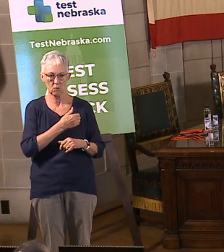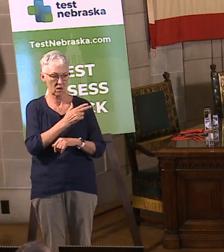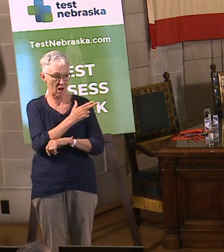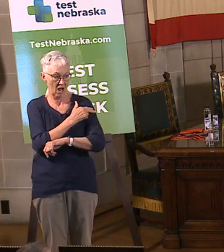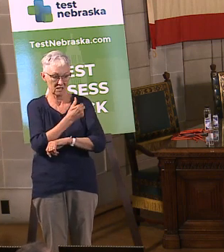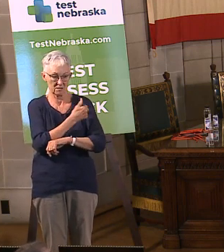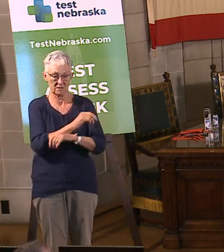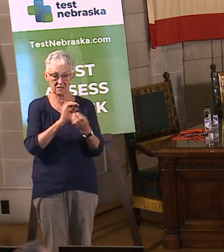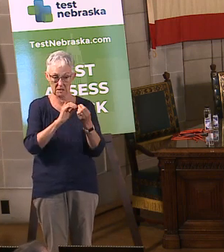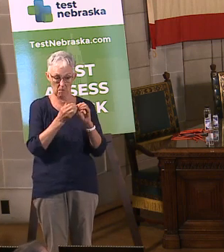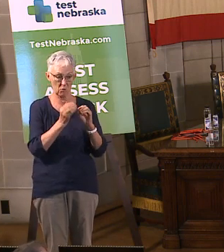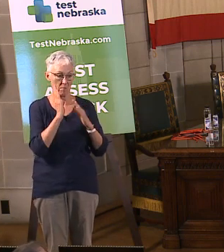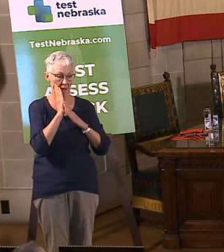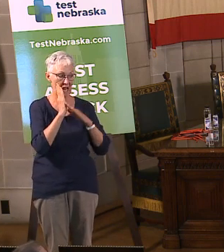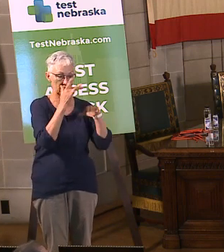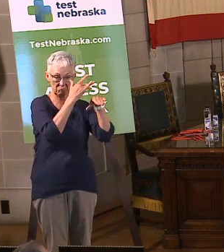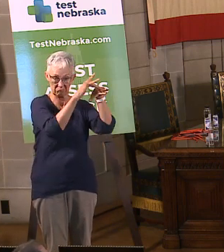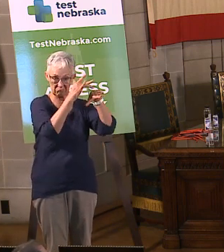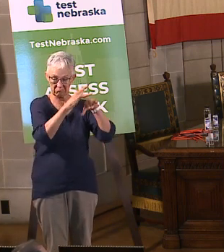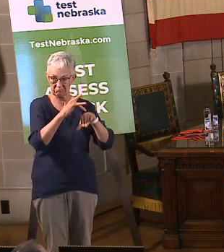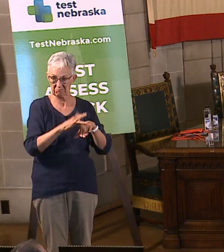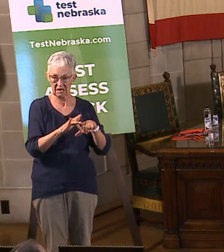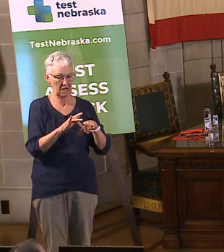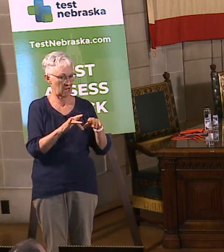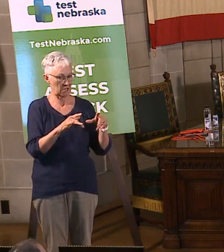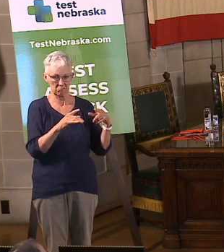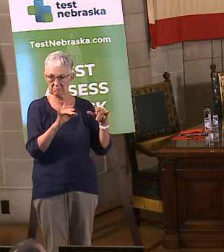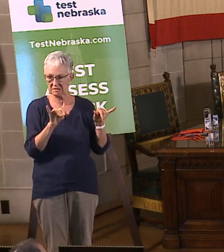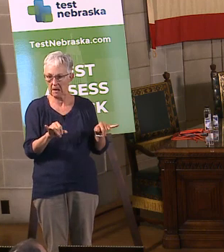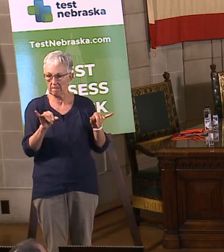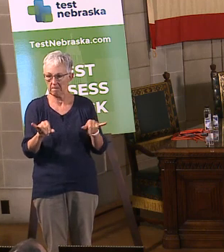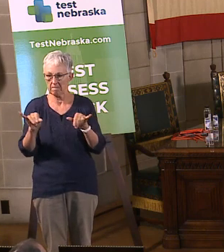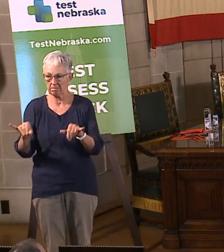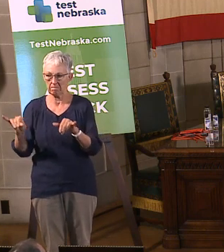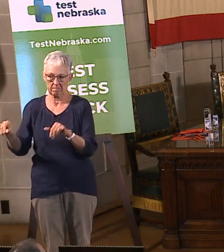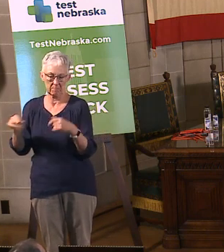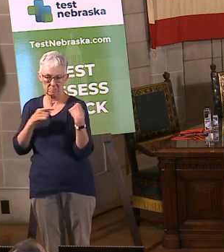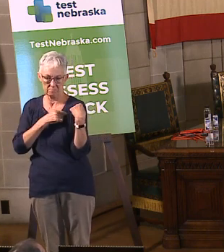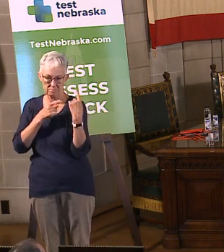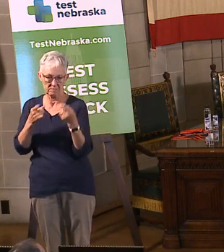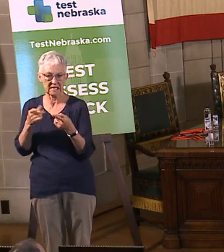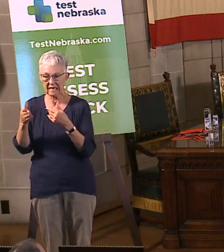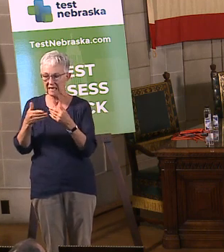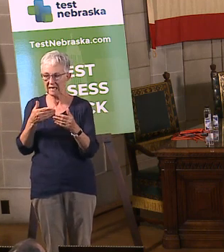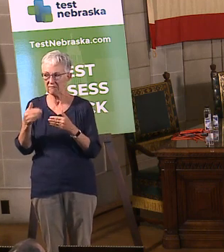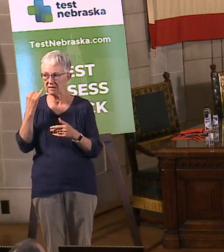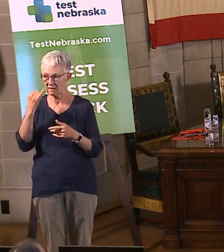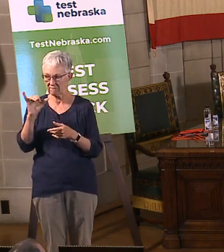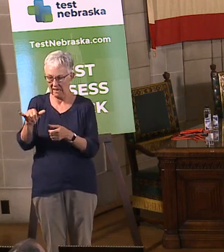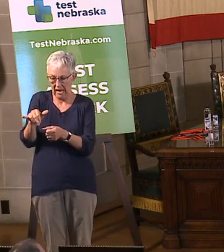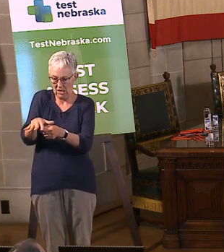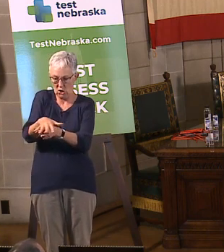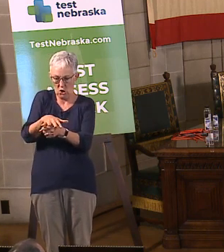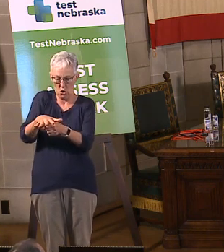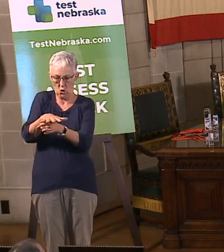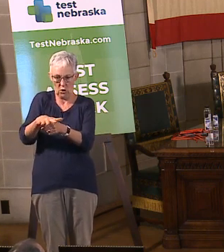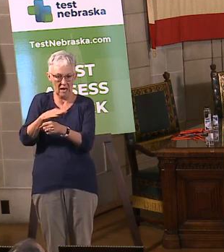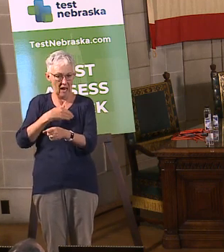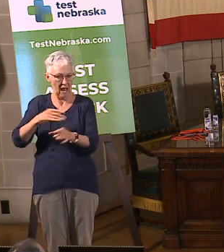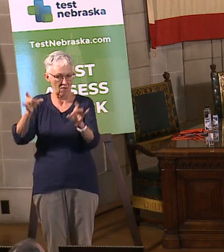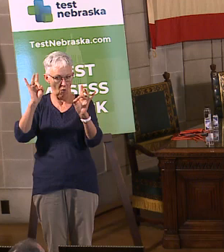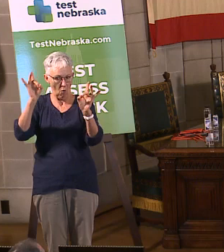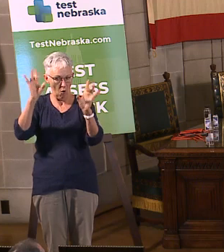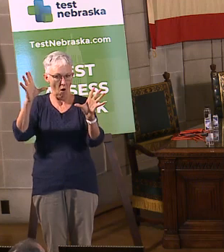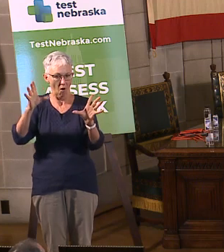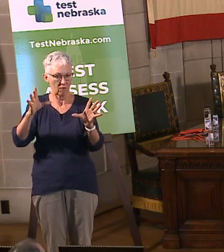stable throughout the course of this. We've been able to manage it even in areas where we've had hotspots. Right now, we are looking at a